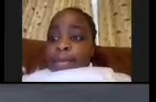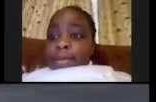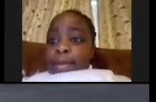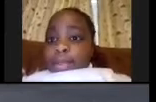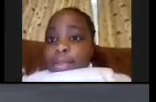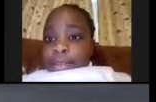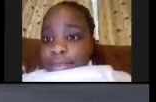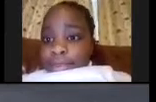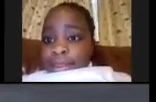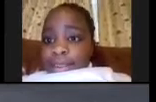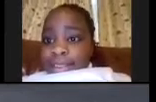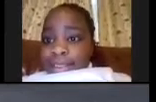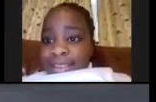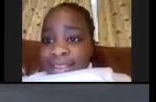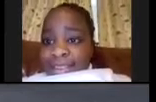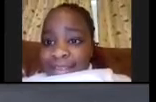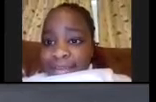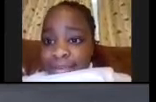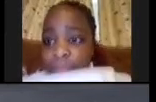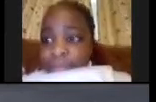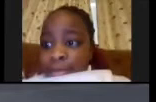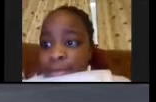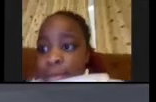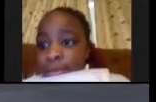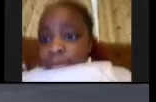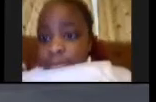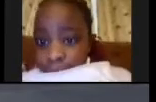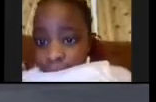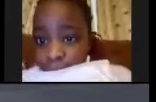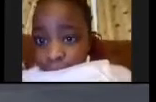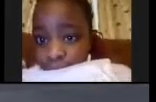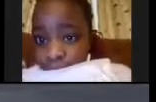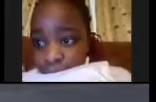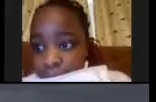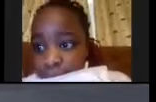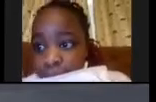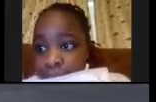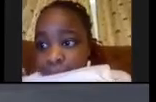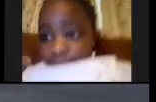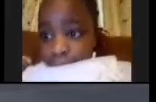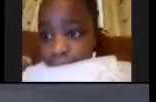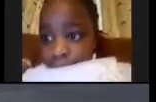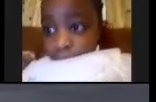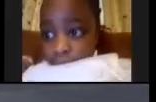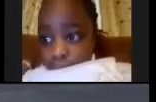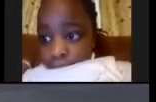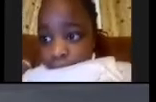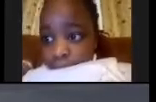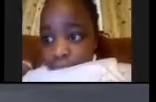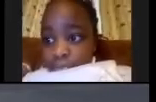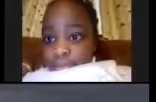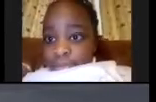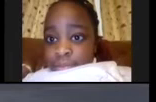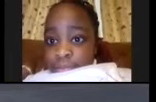today. We can get about it in a different way from everybody else. Okay, thank you very much, Leah.